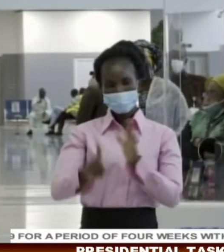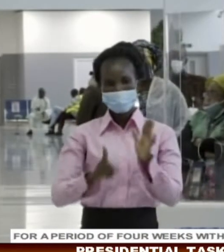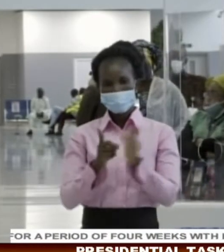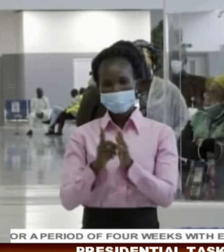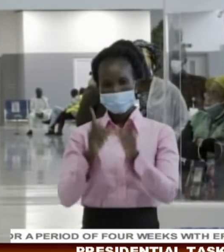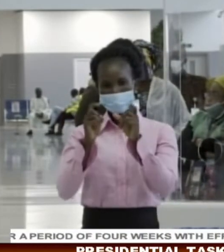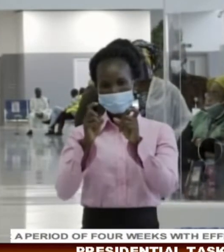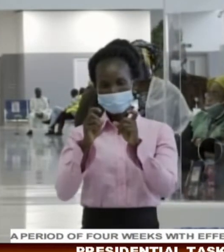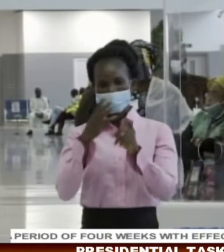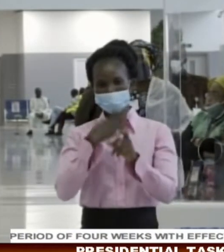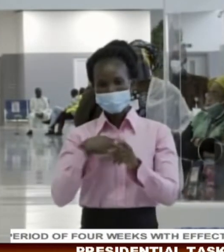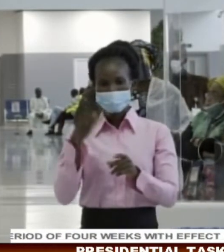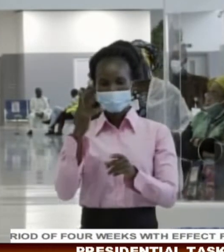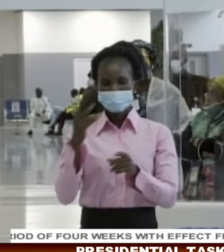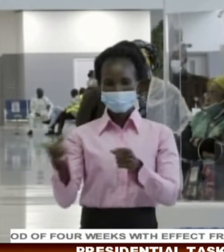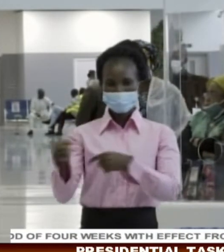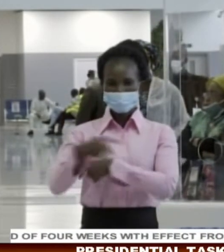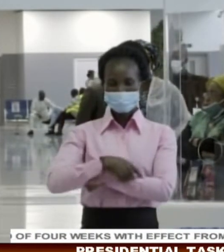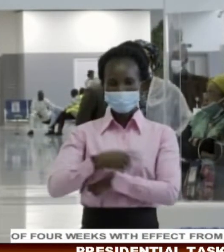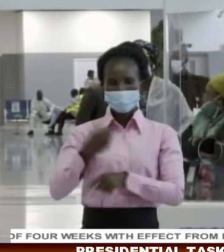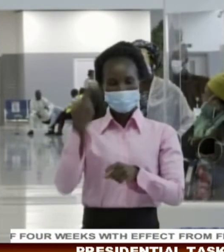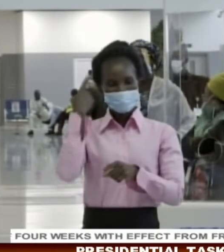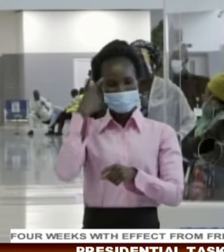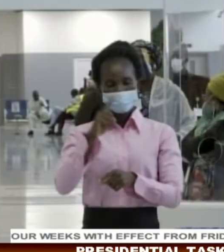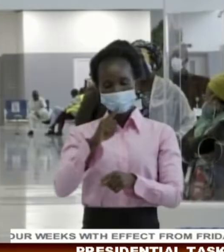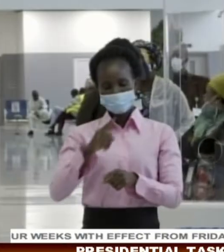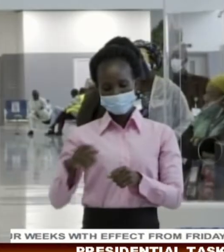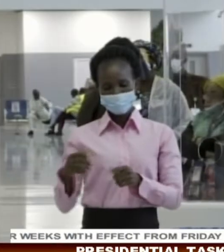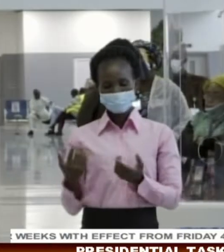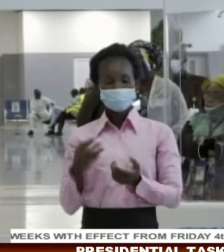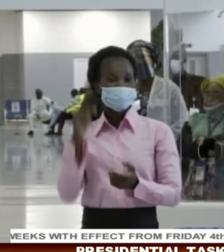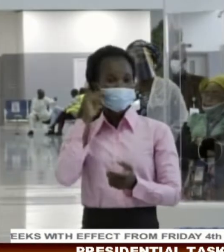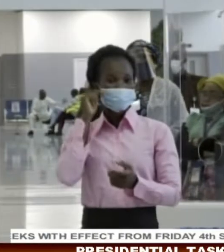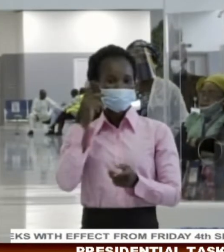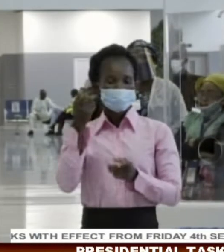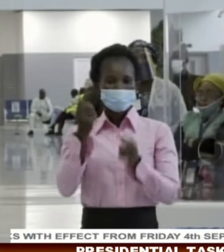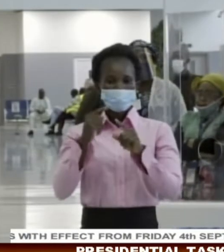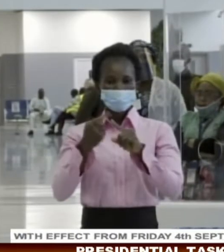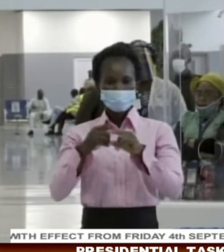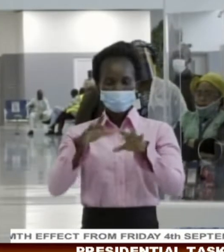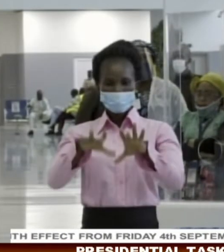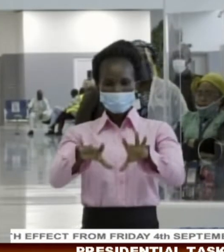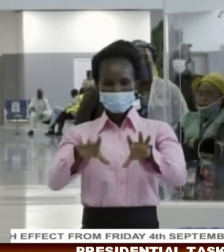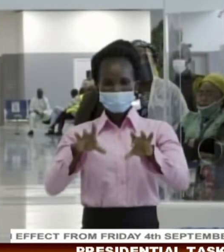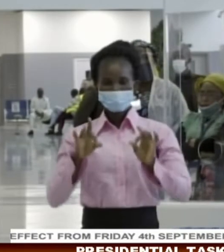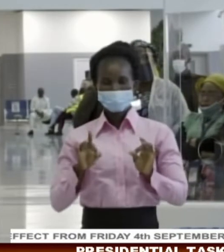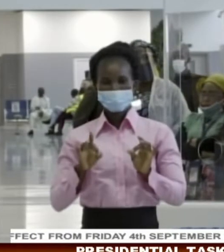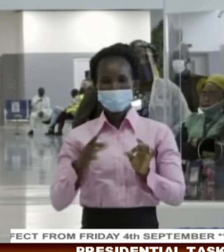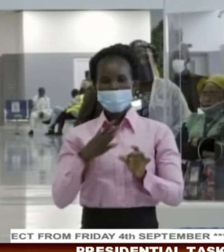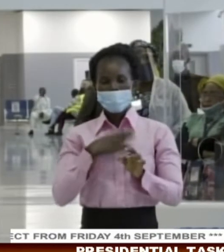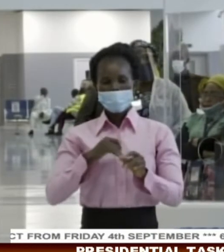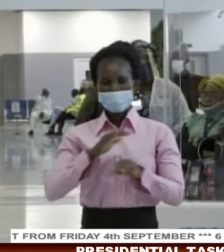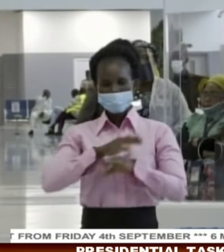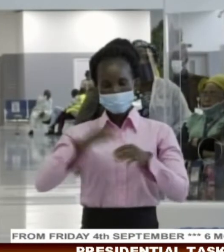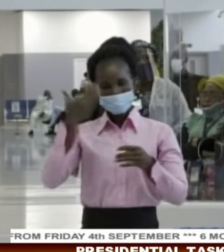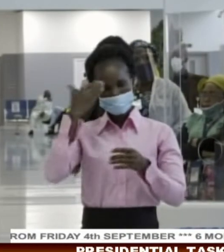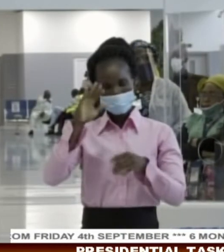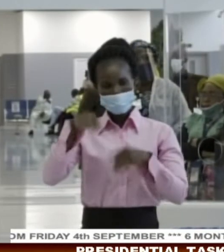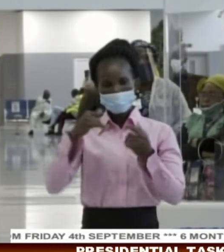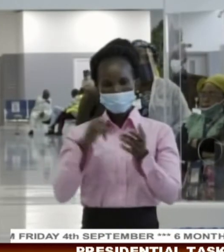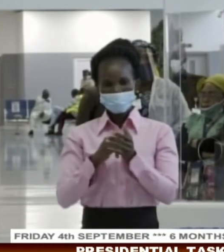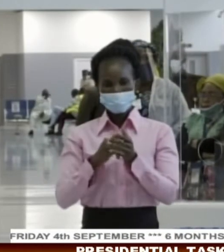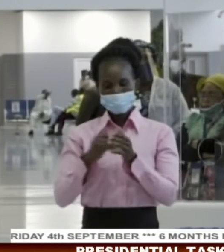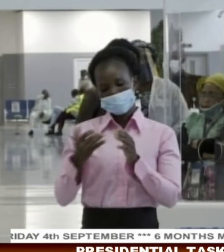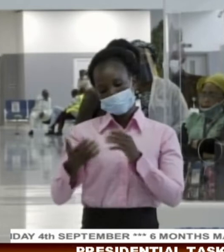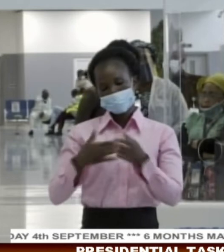days. For Nigerians coming in from Australia and New Zealand, I don't know how that case will be. Now, this leads to